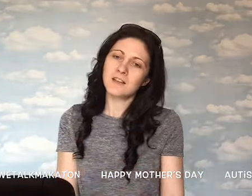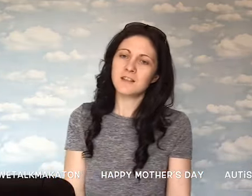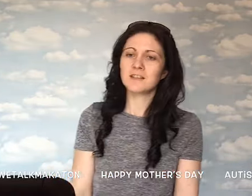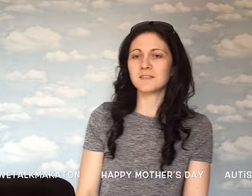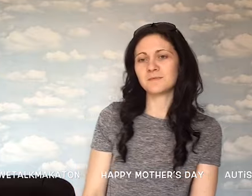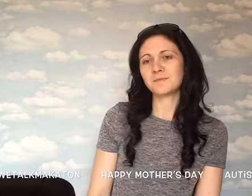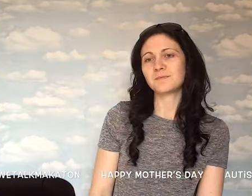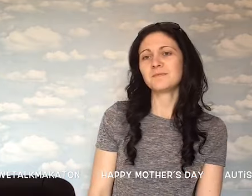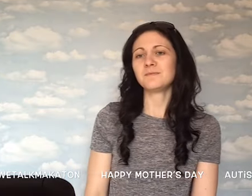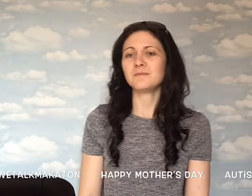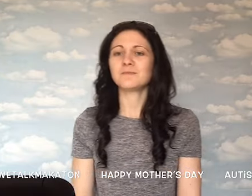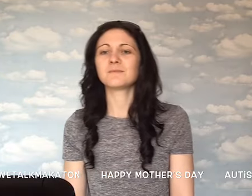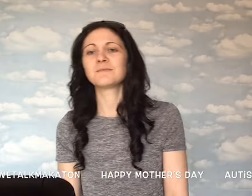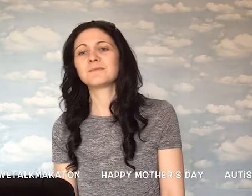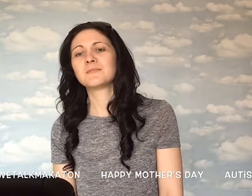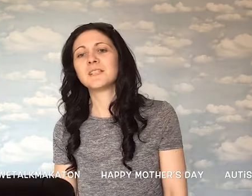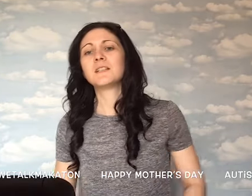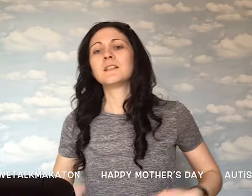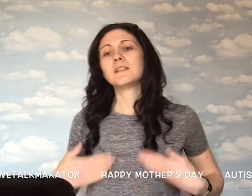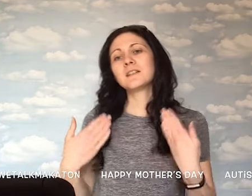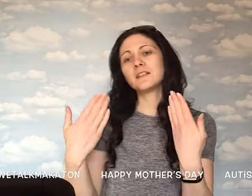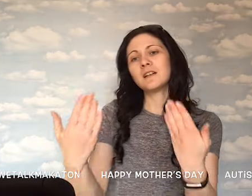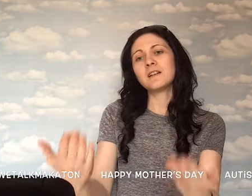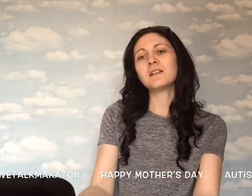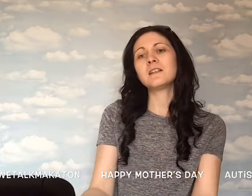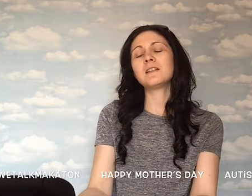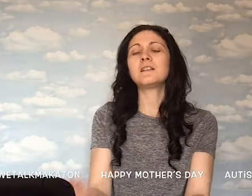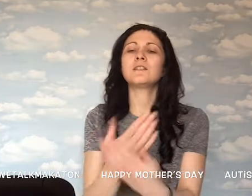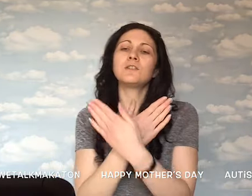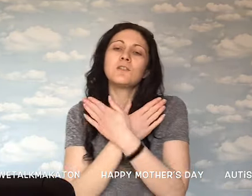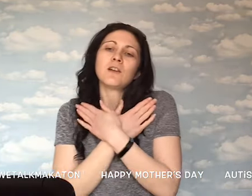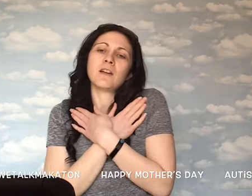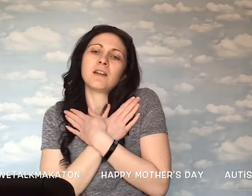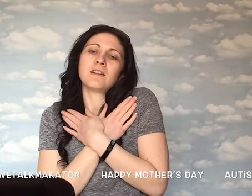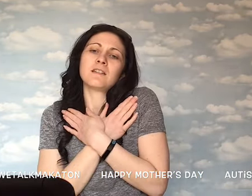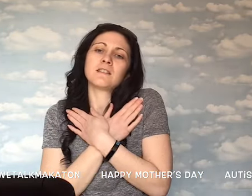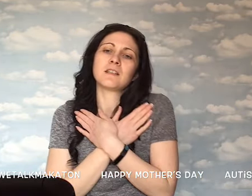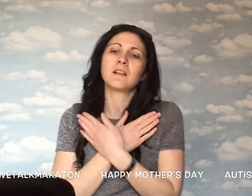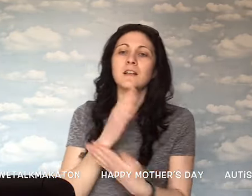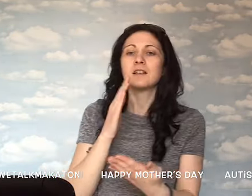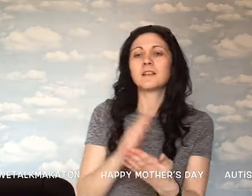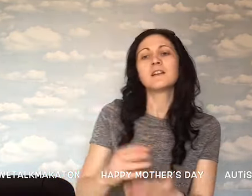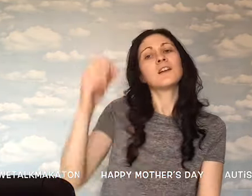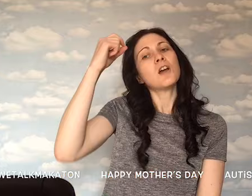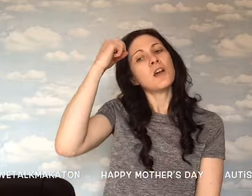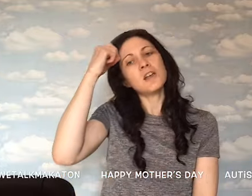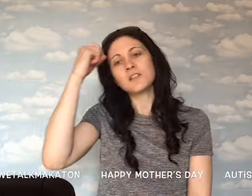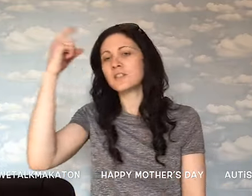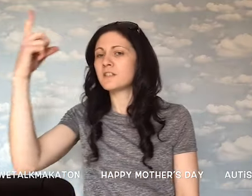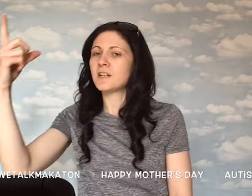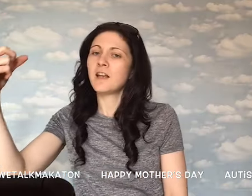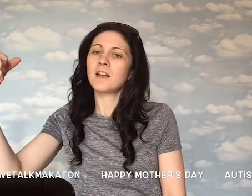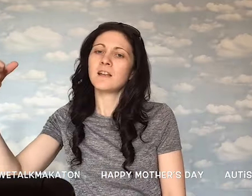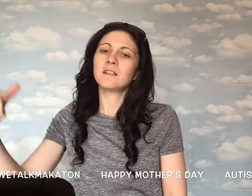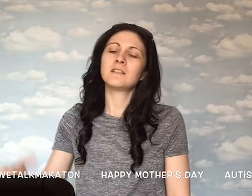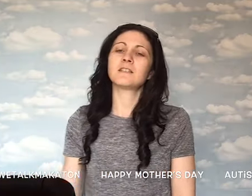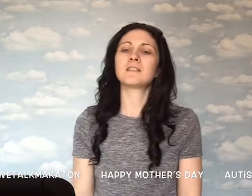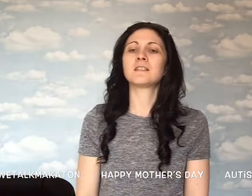right. So I pour my heart into your hands. It's like you really understand.